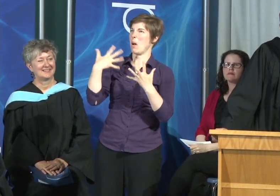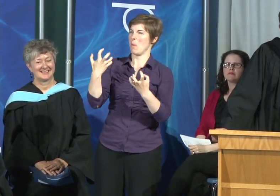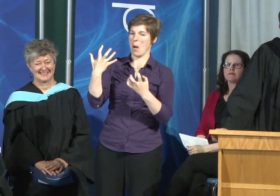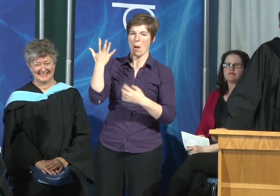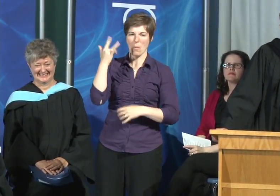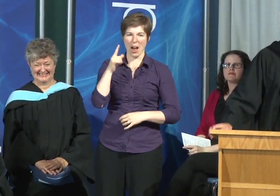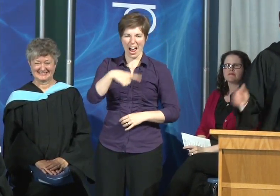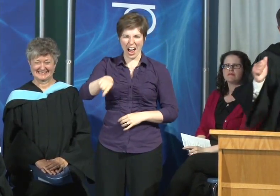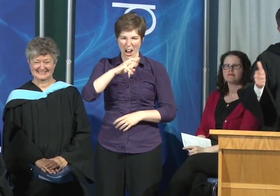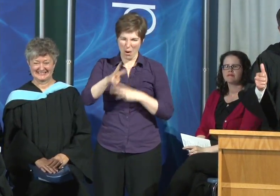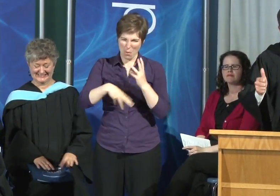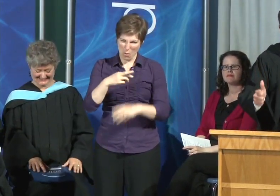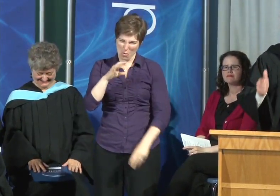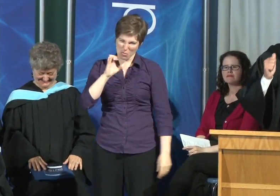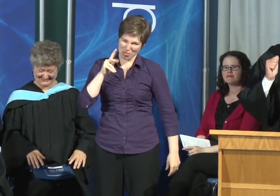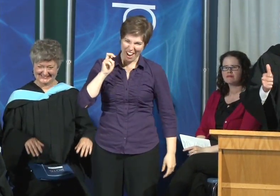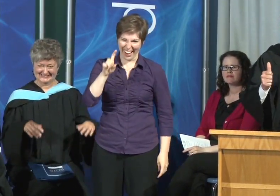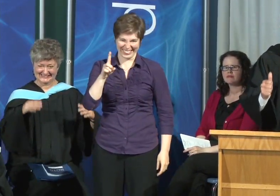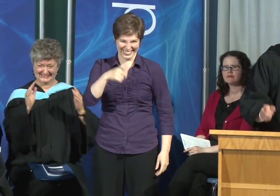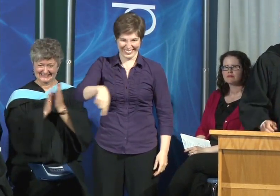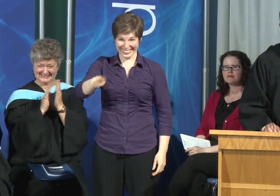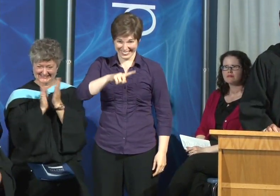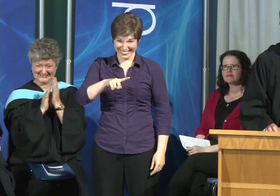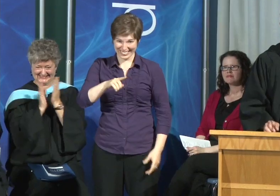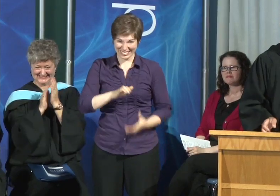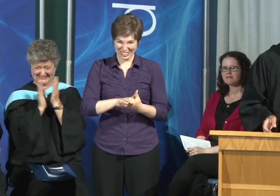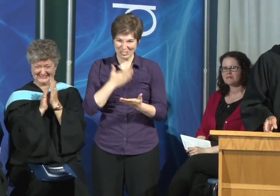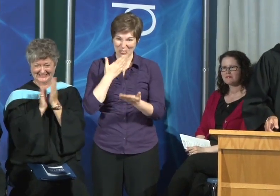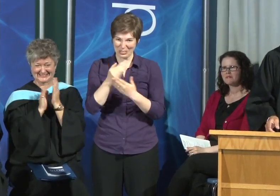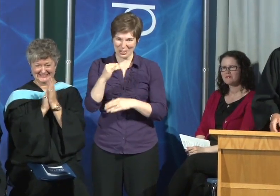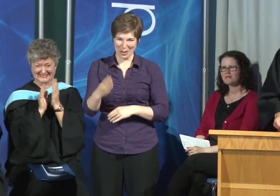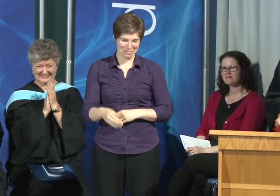rocked the world. Congratulations and great job.